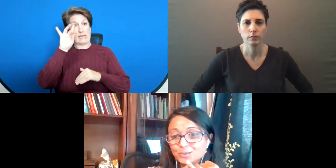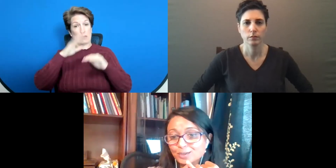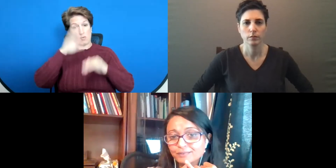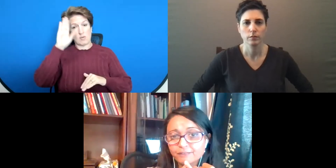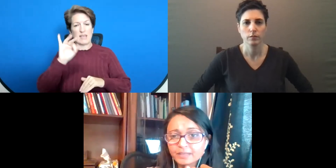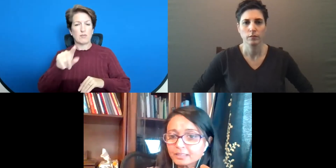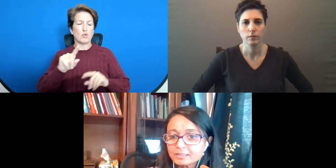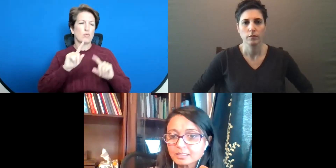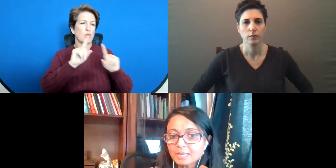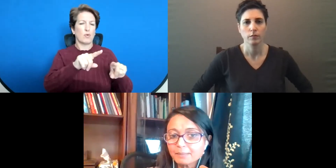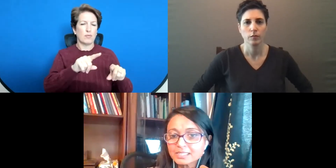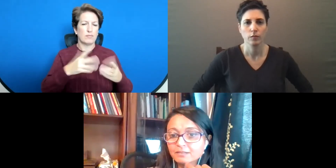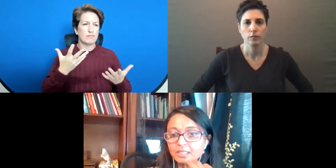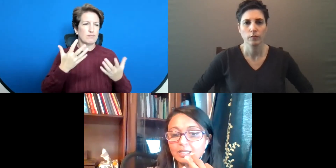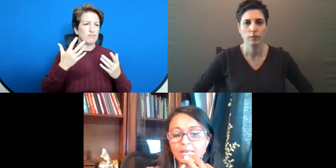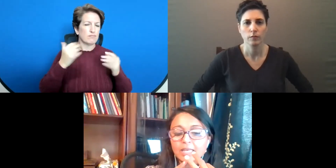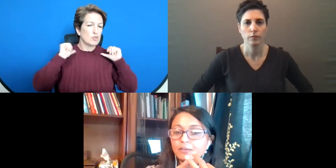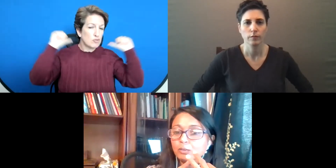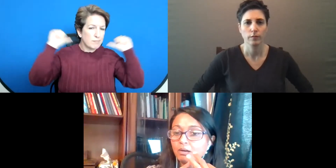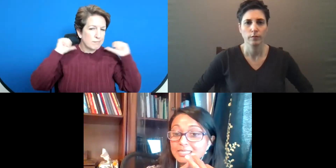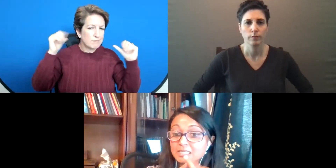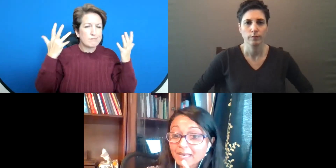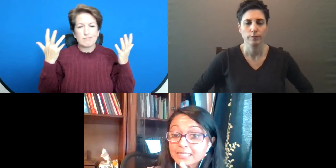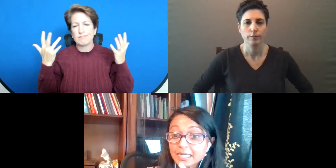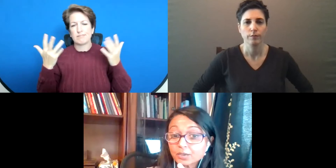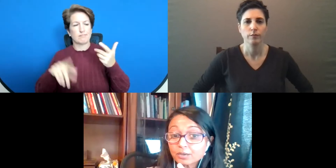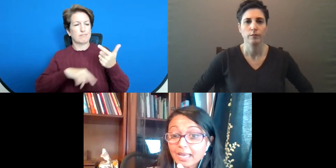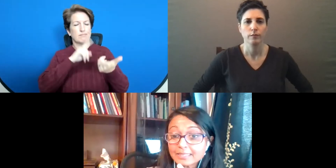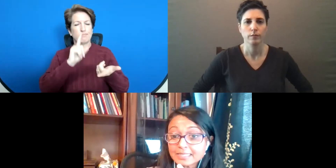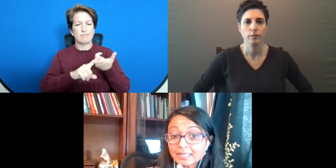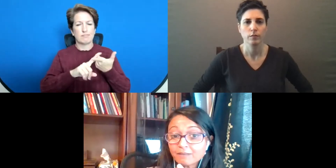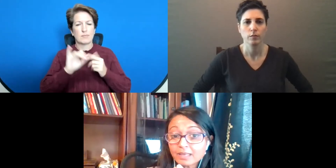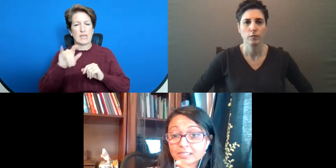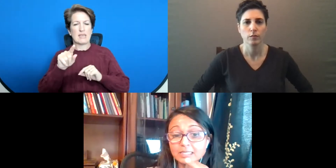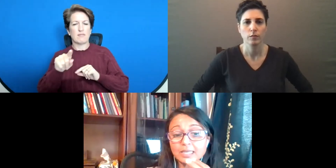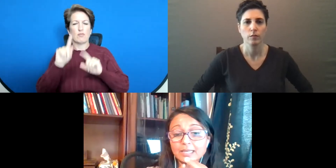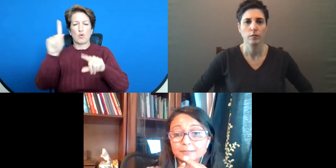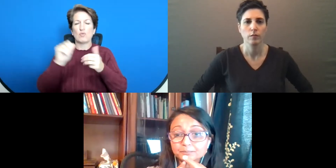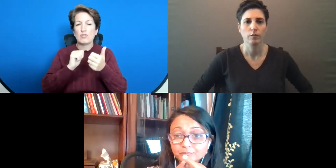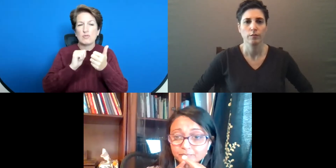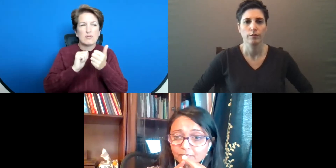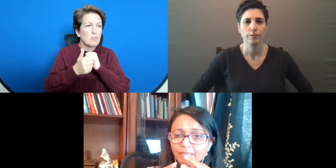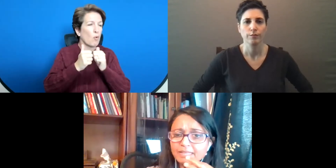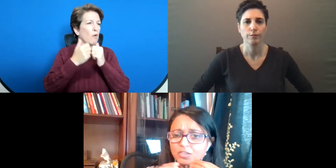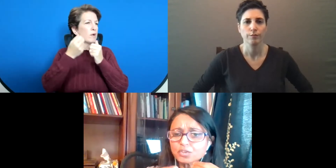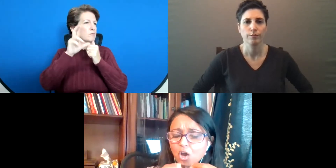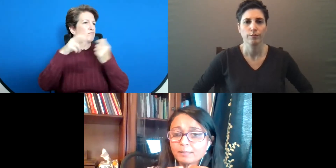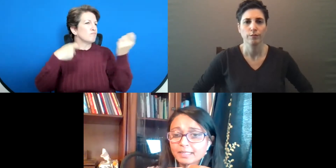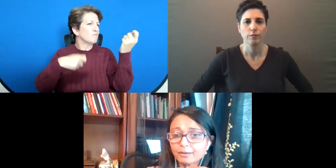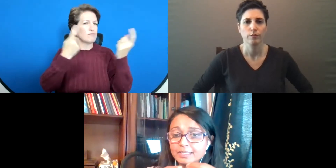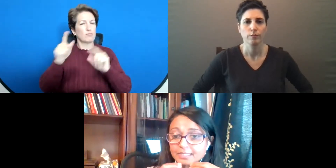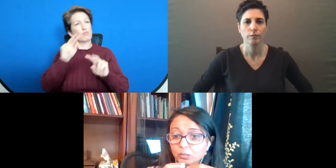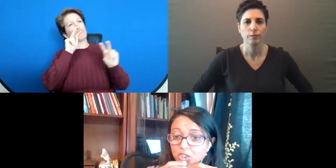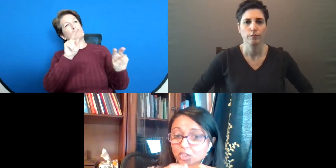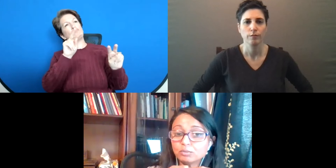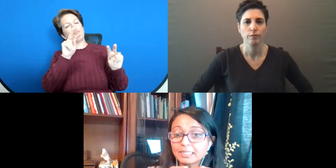go for any sort of fitness type activity, if you are a spectator at an event. These are the